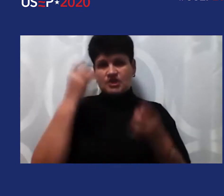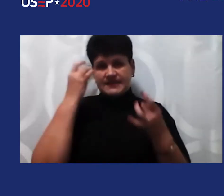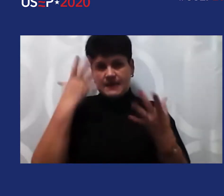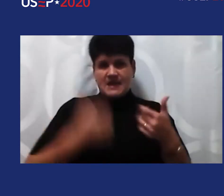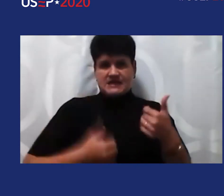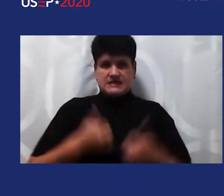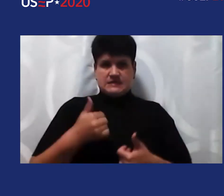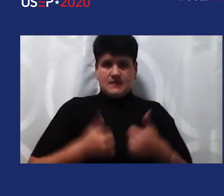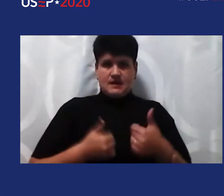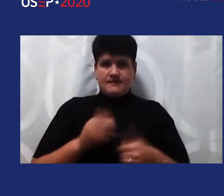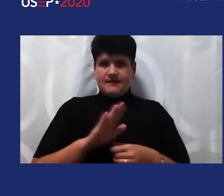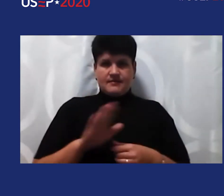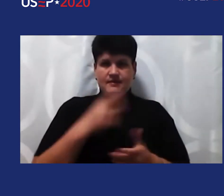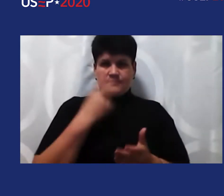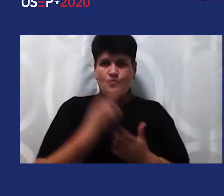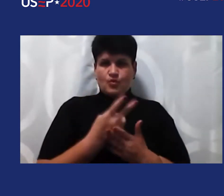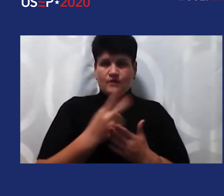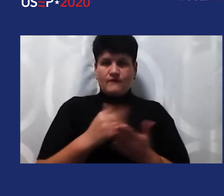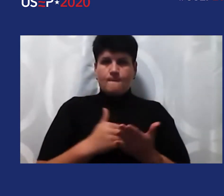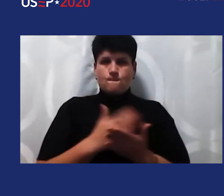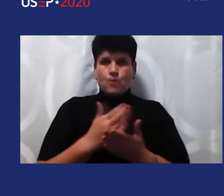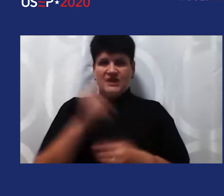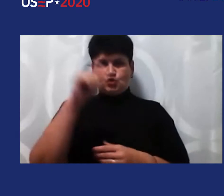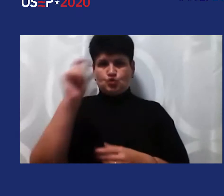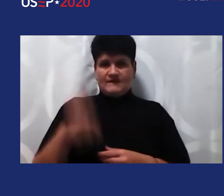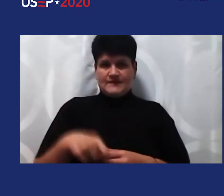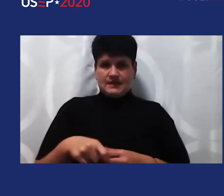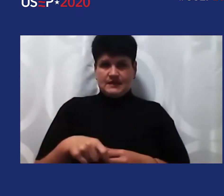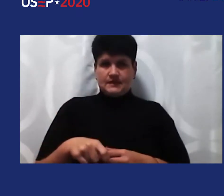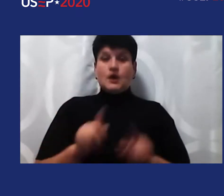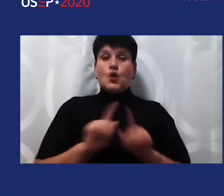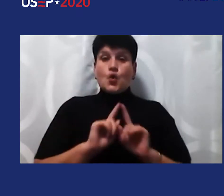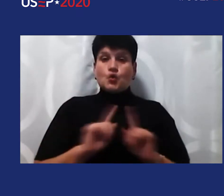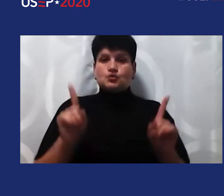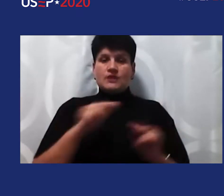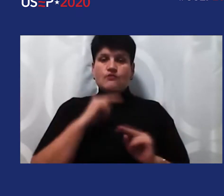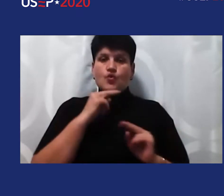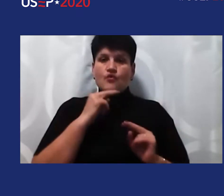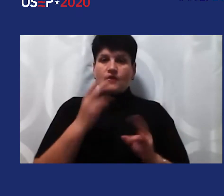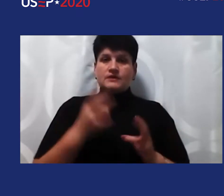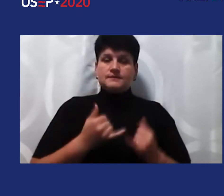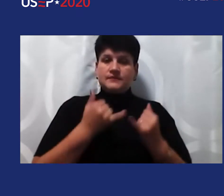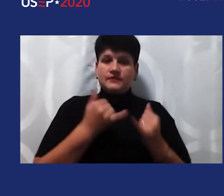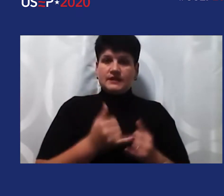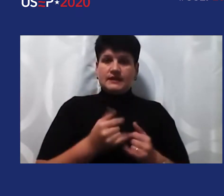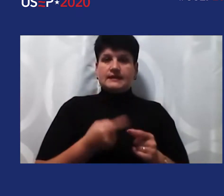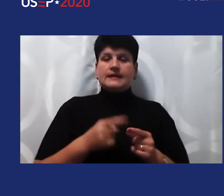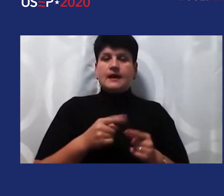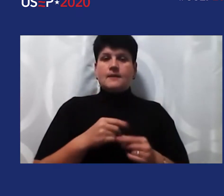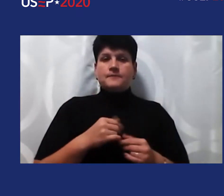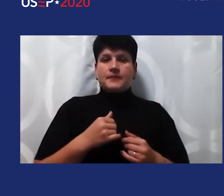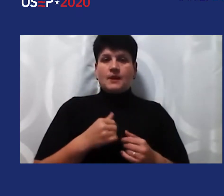rather would stick to gentleman's game rather than war,